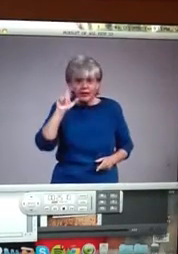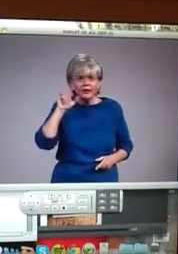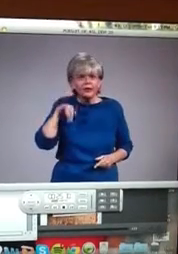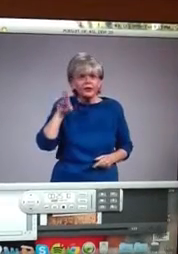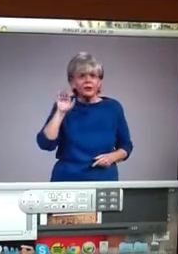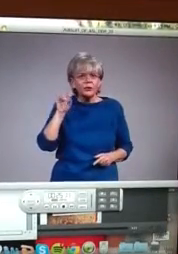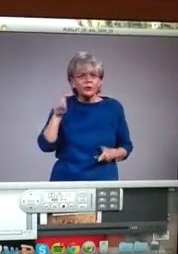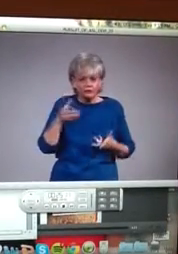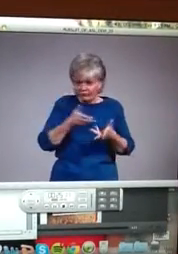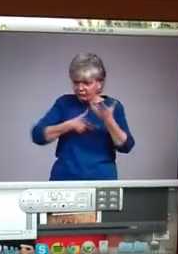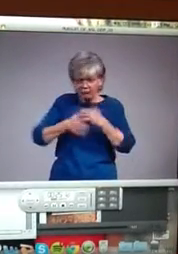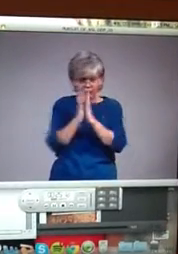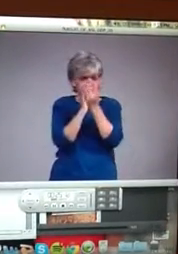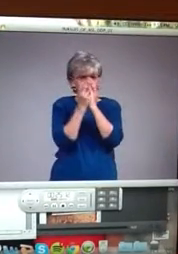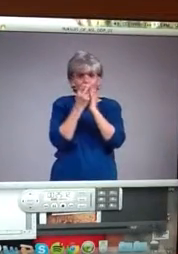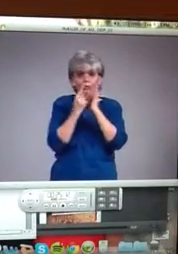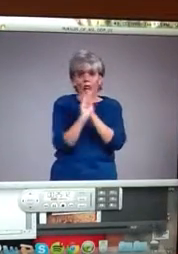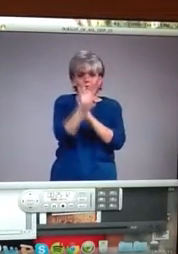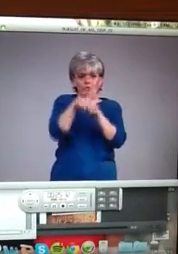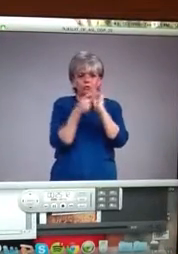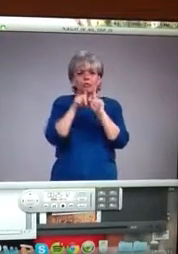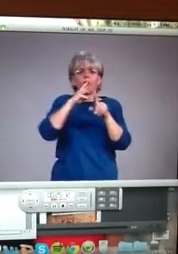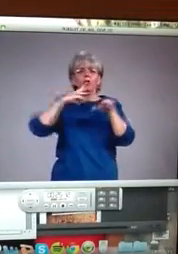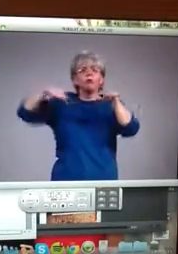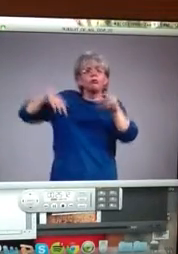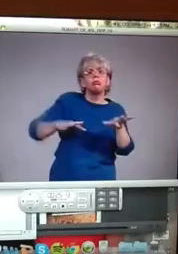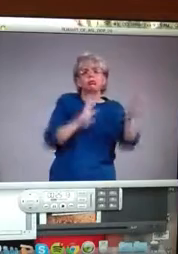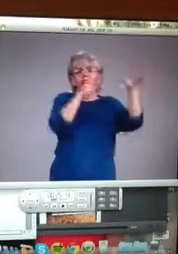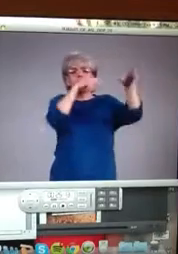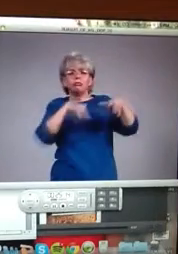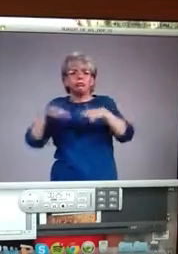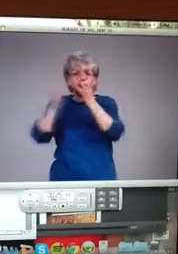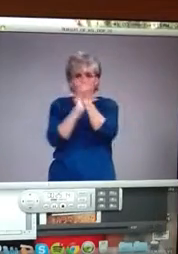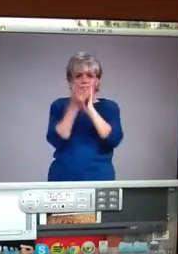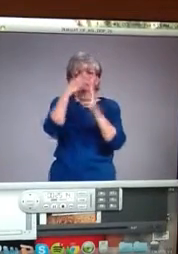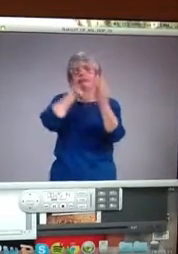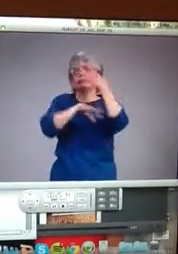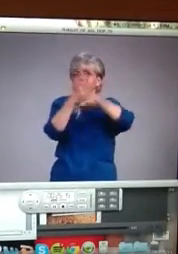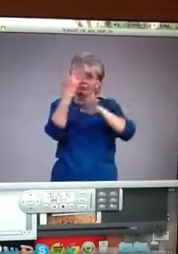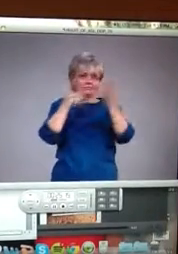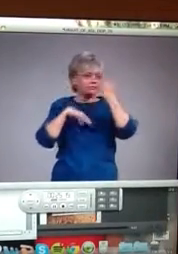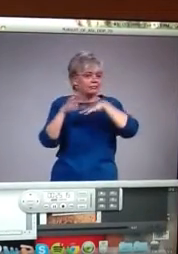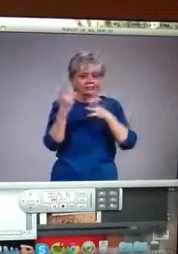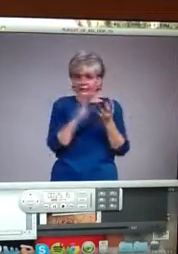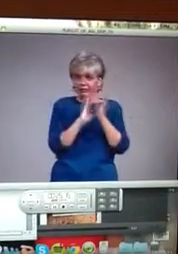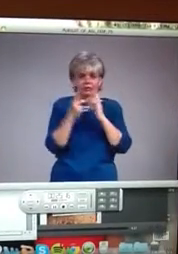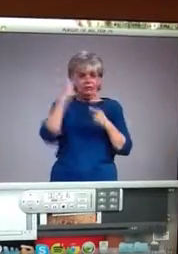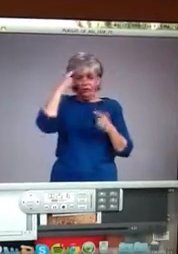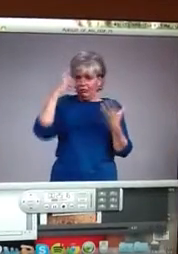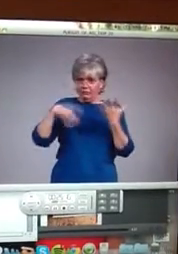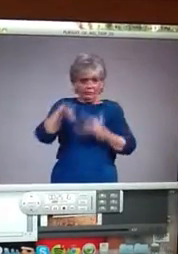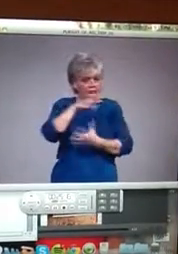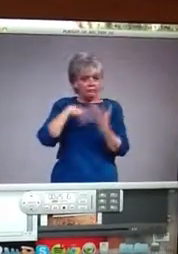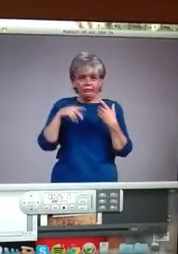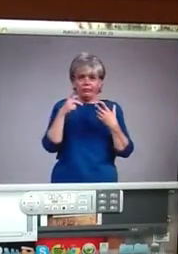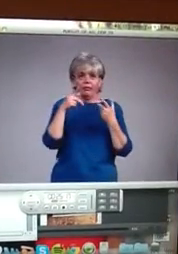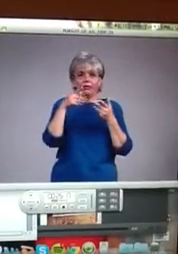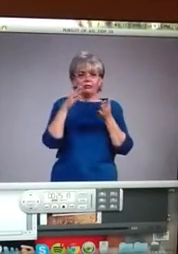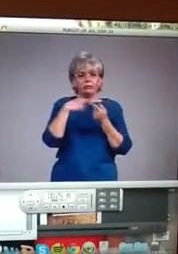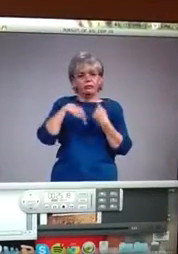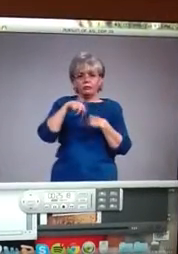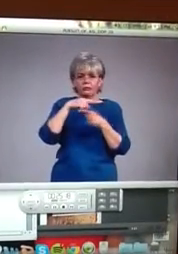in, the liquid is just moving all over. There's no real balance in any of it. It's just going